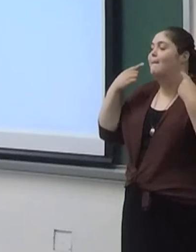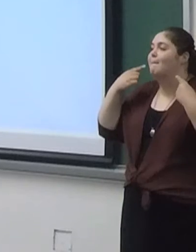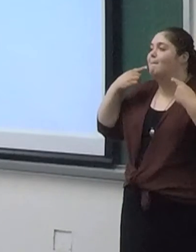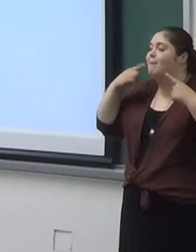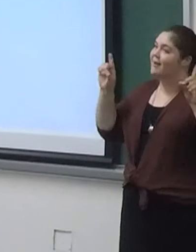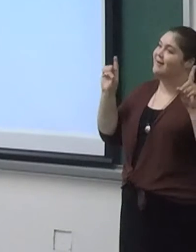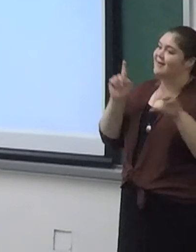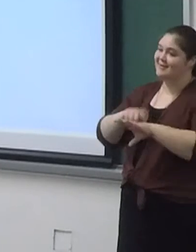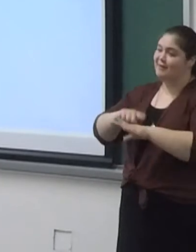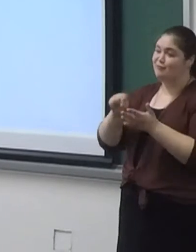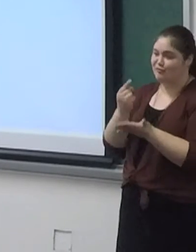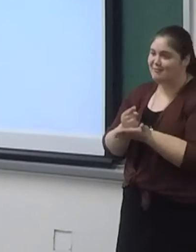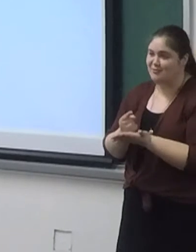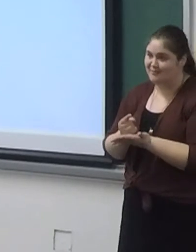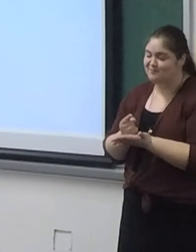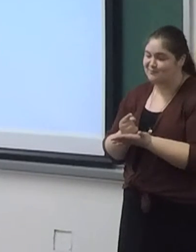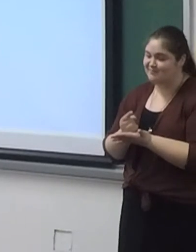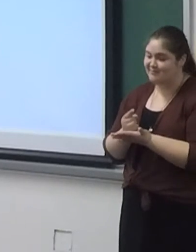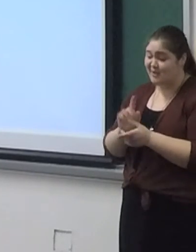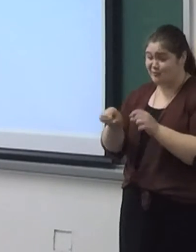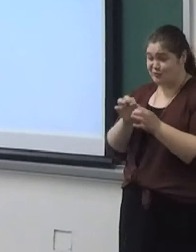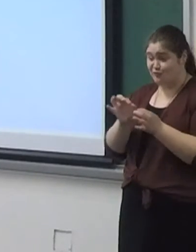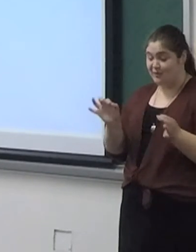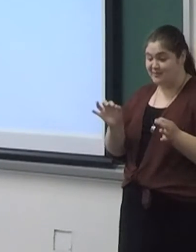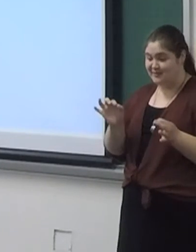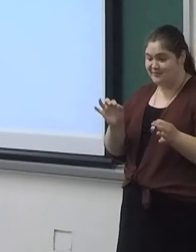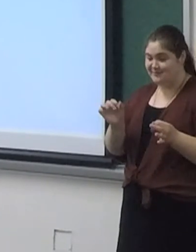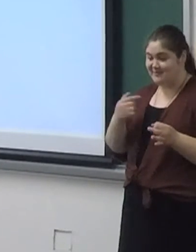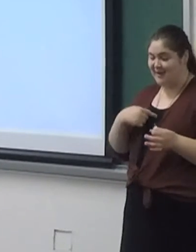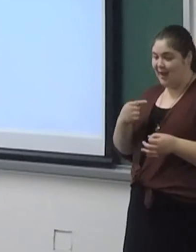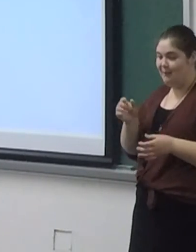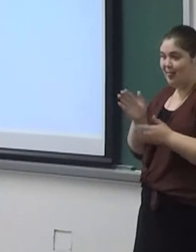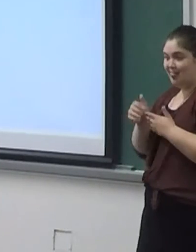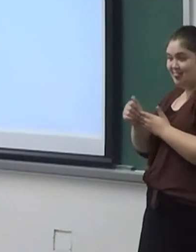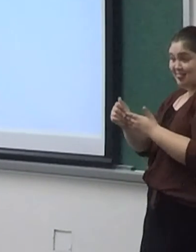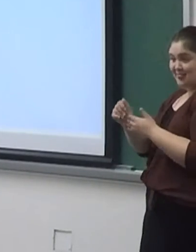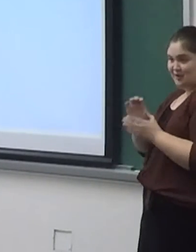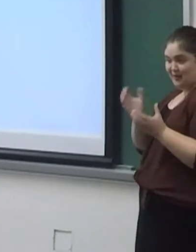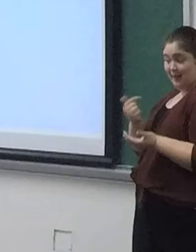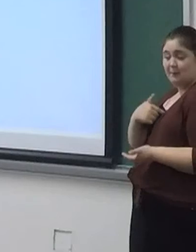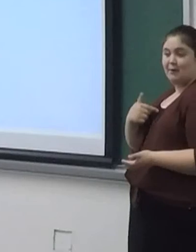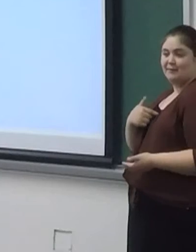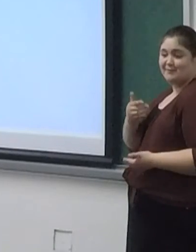time to graduate. And I guess to wrap it up as the self-appointed leader of the class that I always